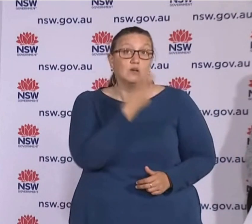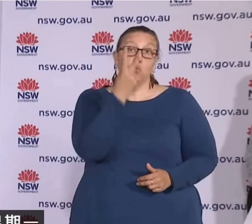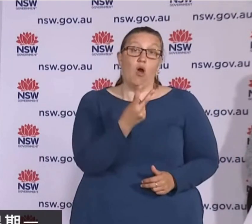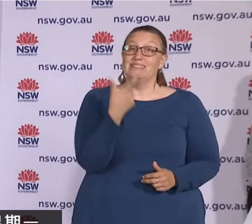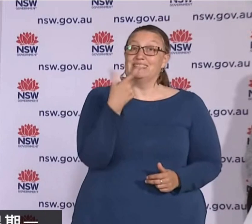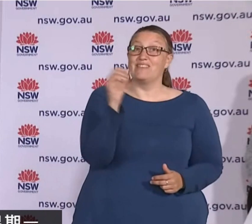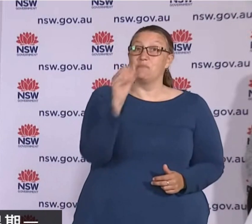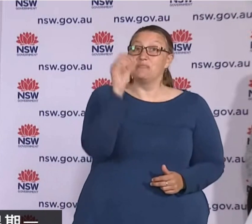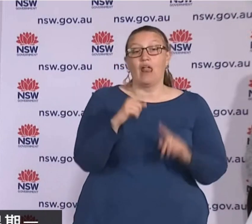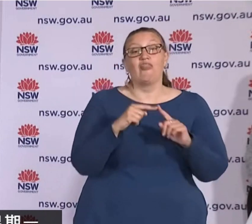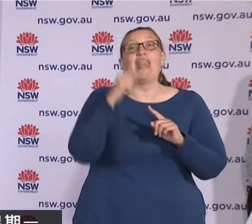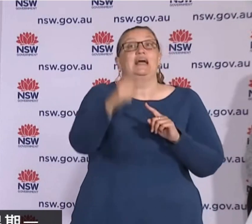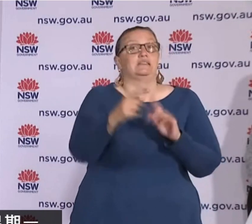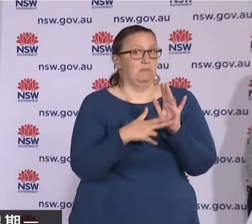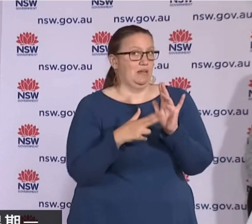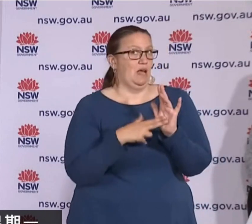70% double dose rate.